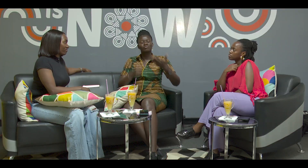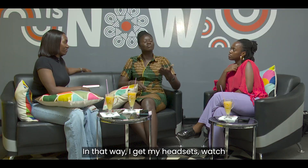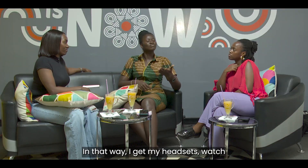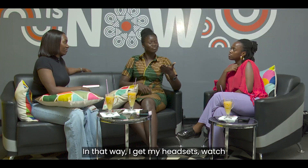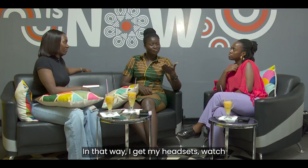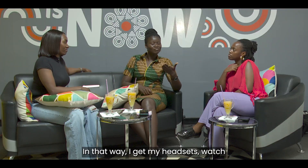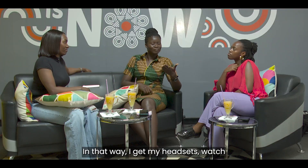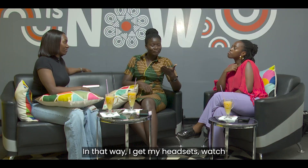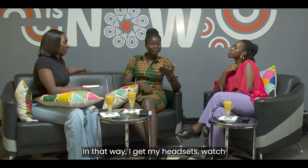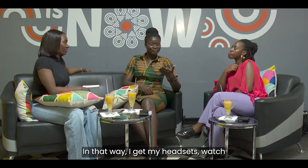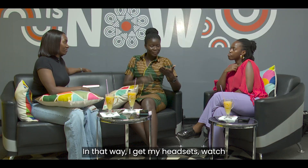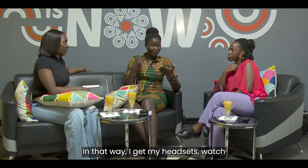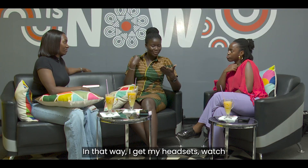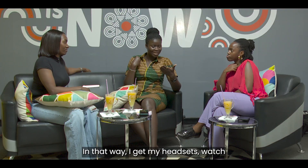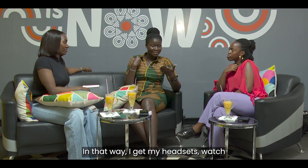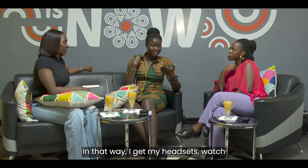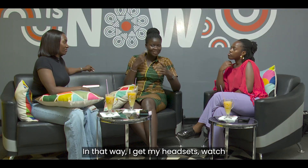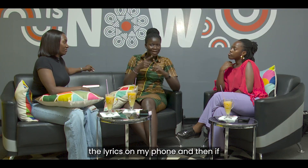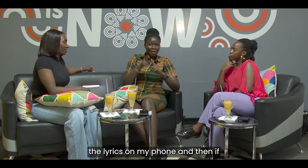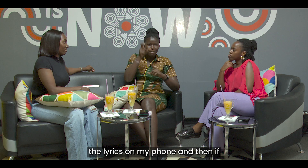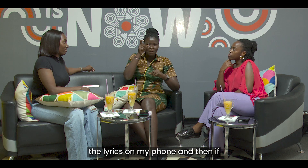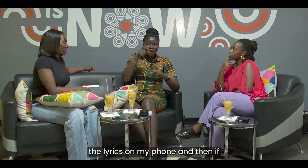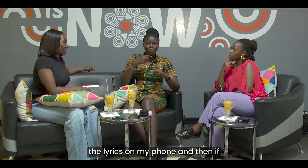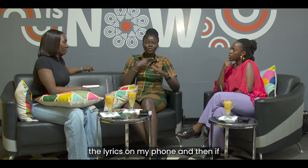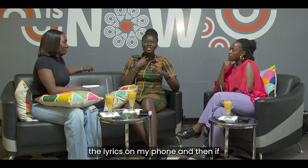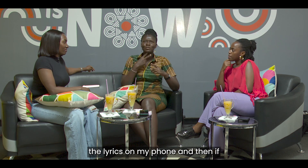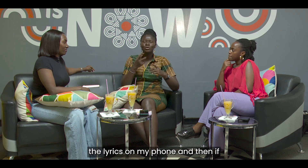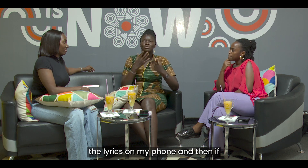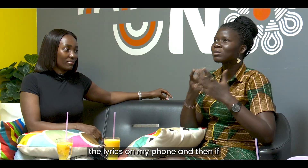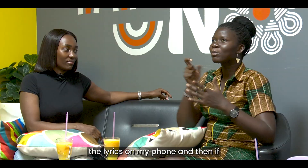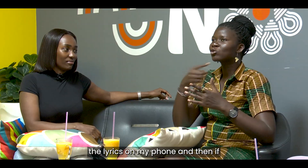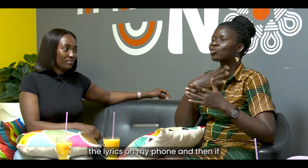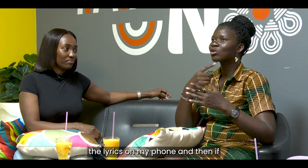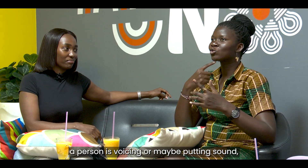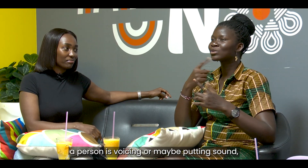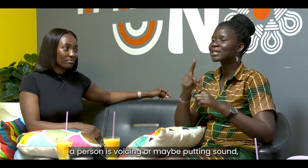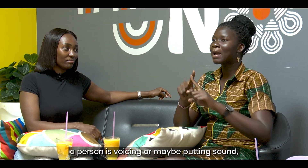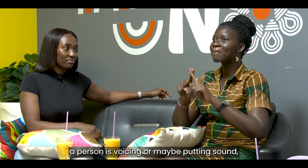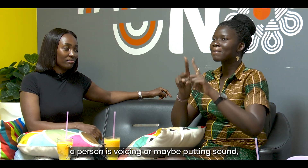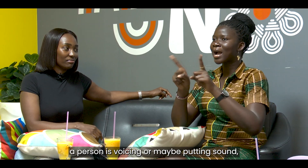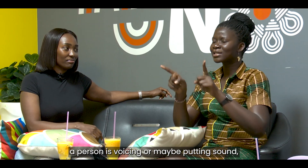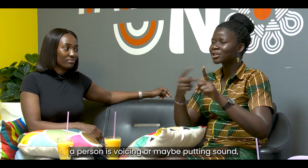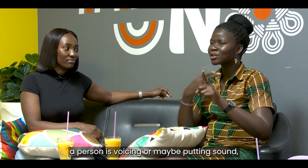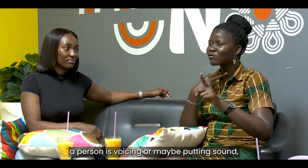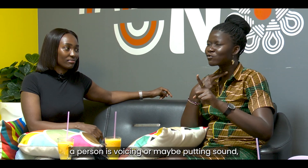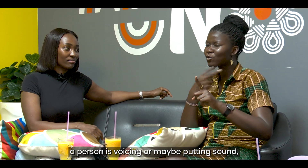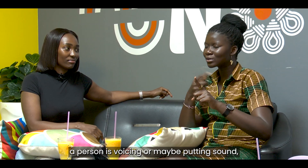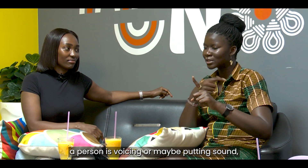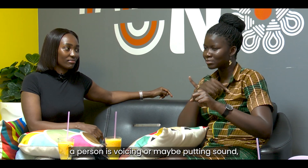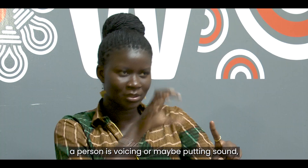way, I get my headsets, watch the lyrics on my phone, and then if a person is voicing or maybe putting